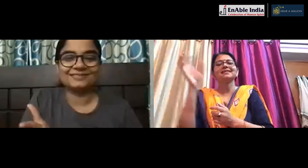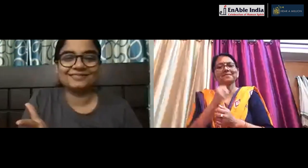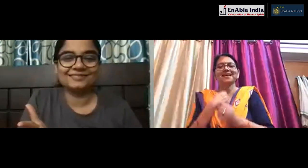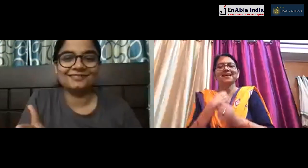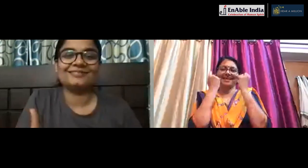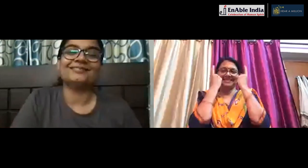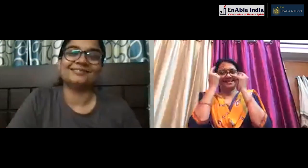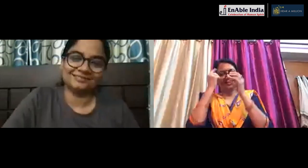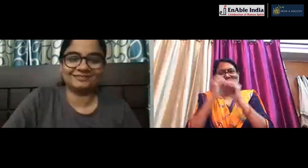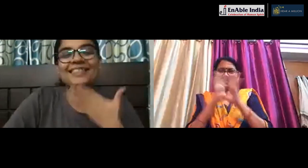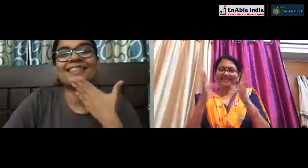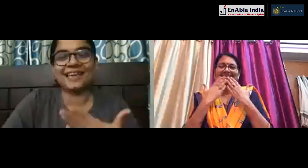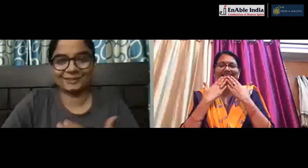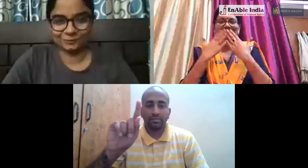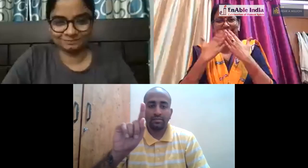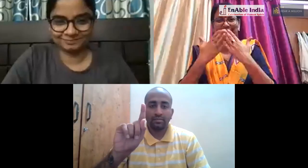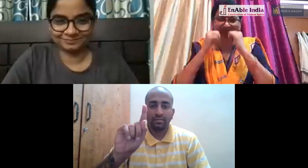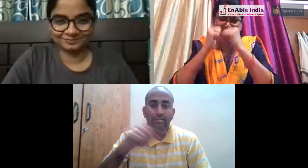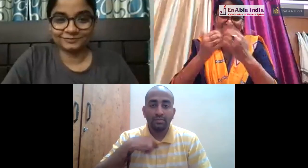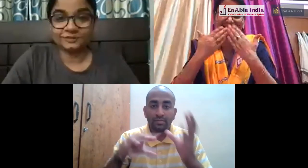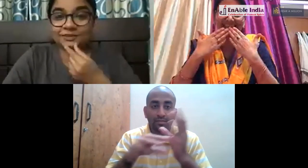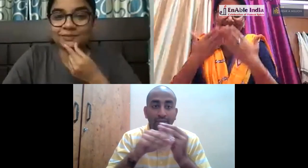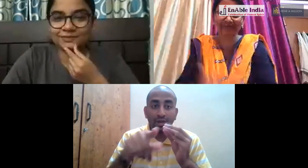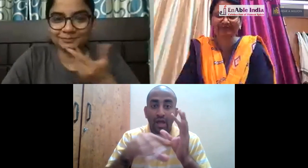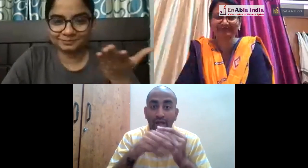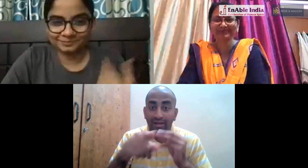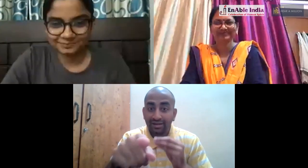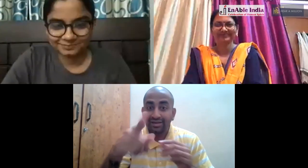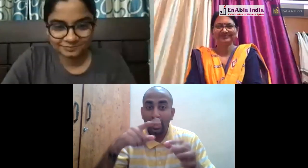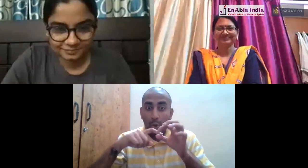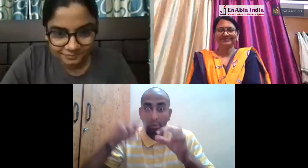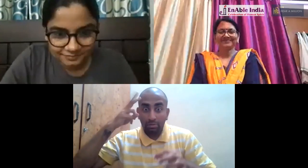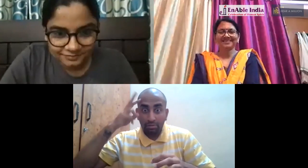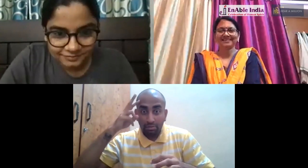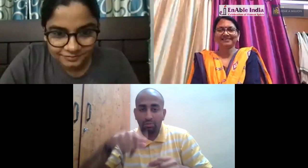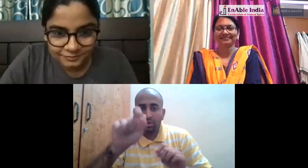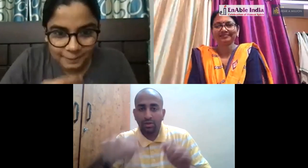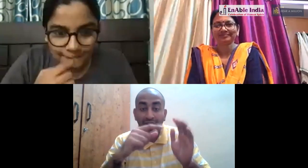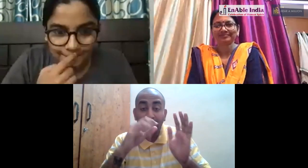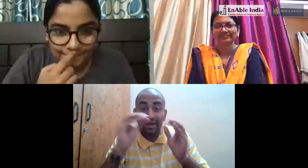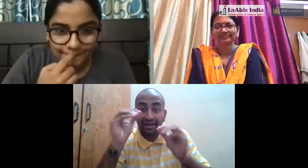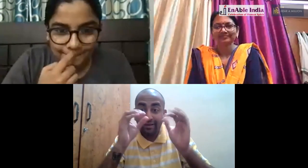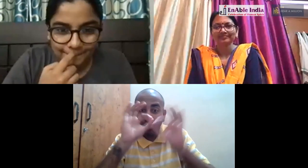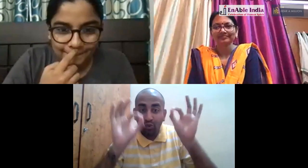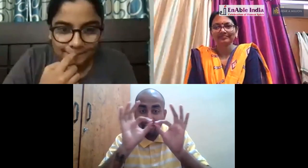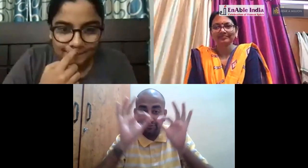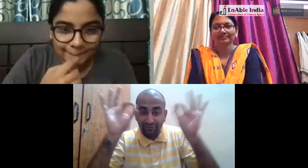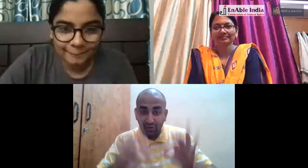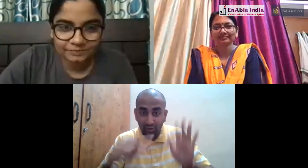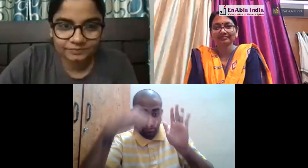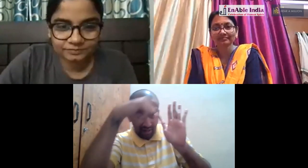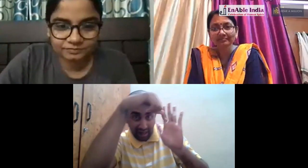And we might have doctor next time once again. She's saying, okay, it's clear. Gautam is saying, I would like to add, if you have